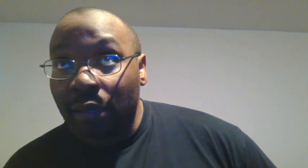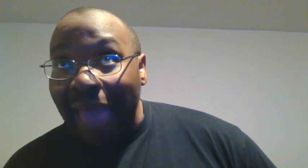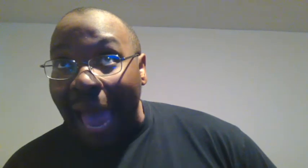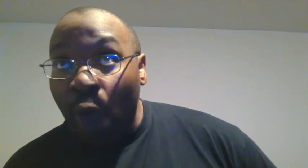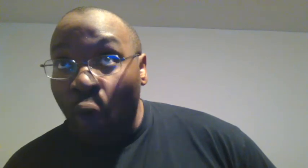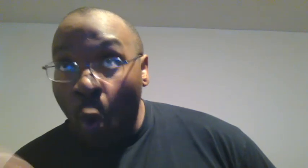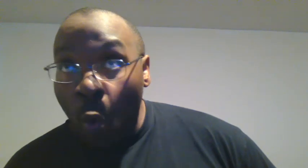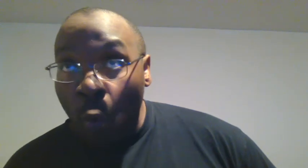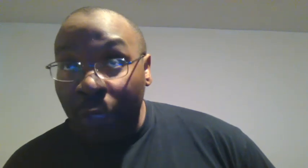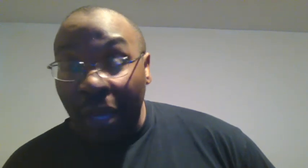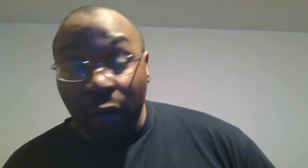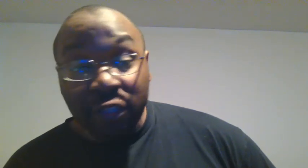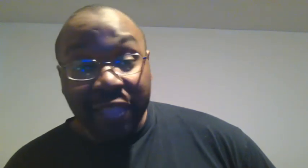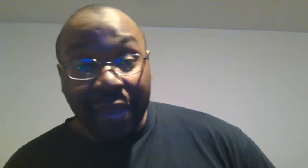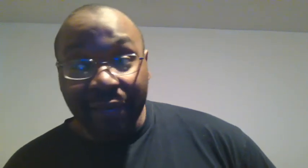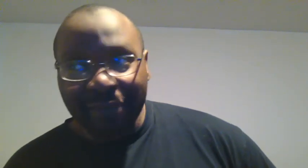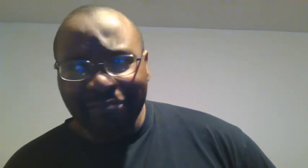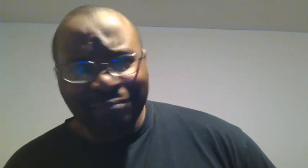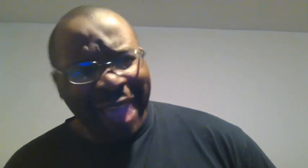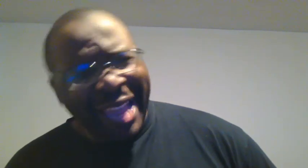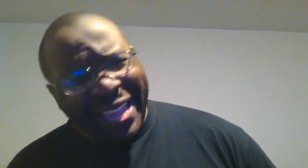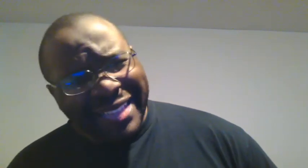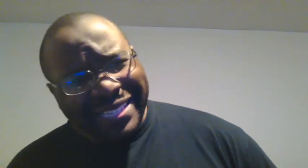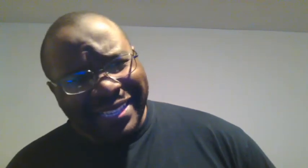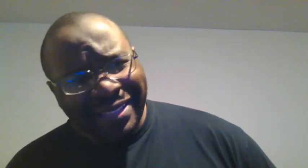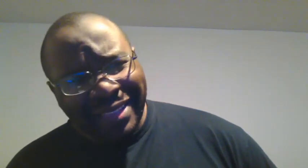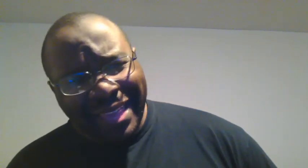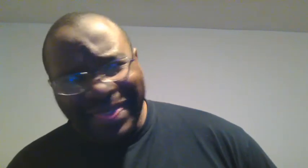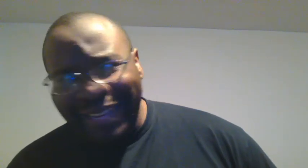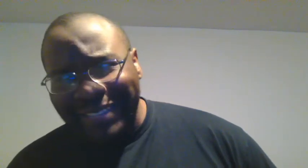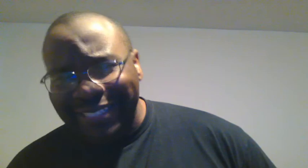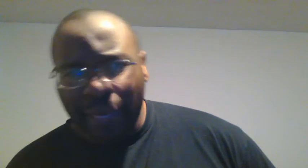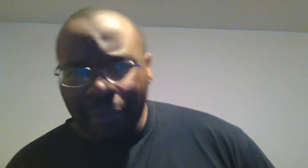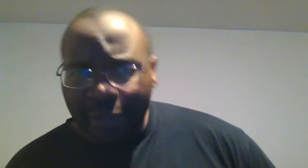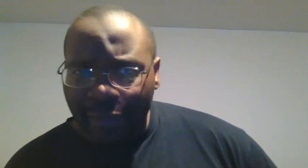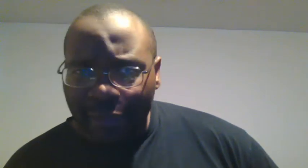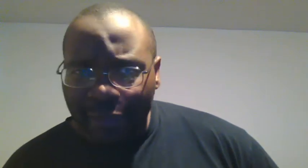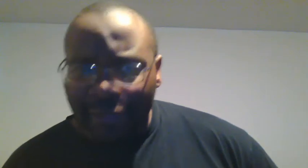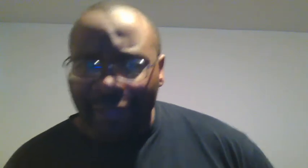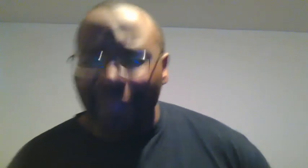our own understanding. I guess that is the same thing.